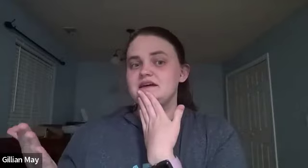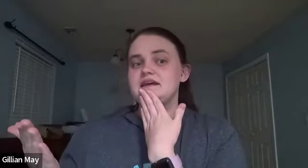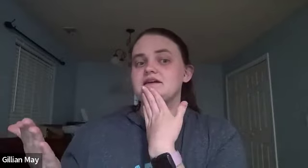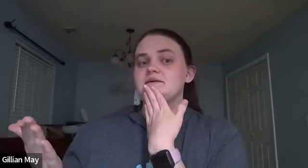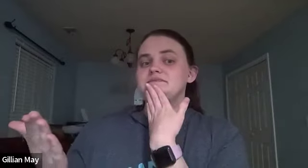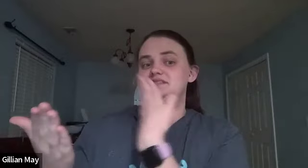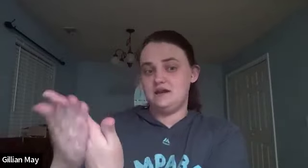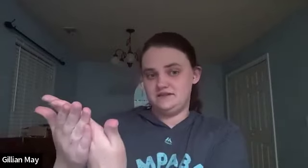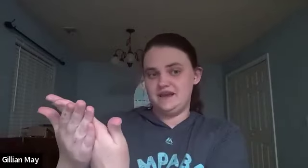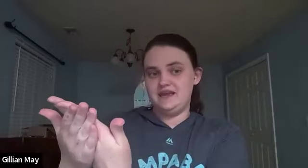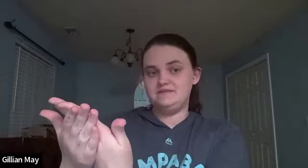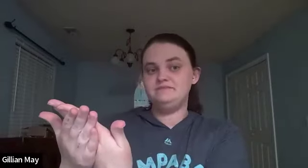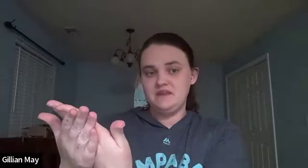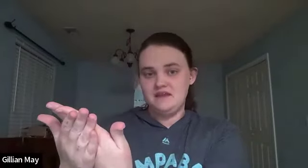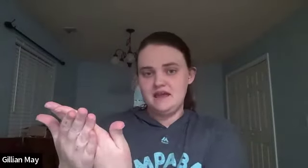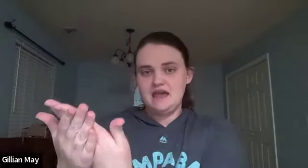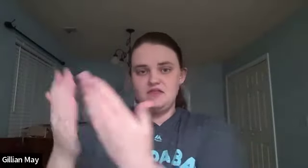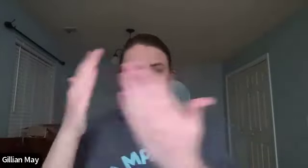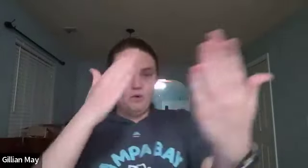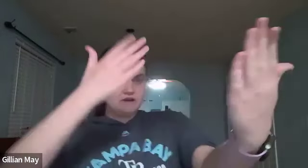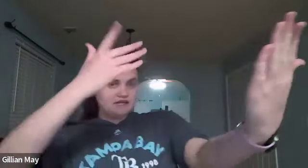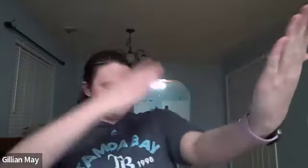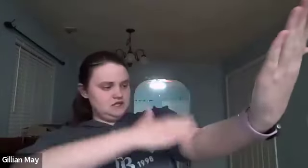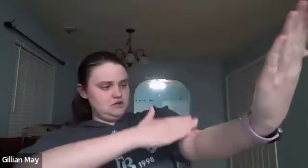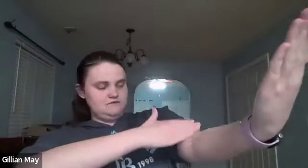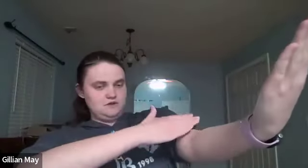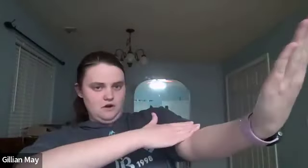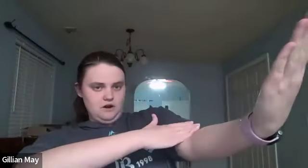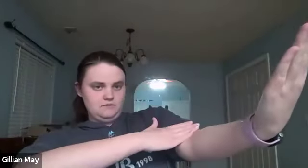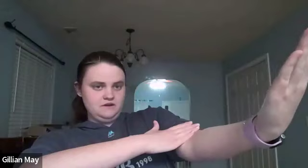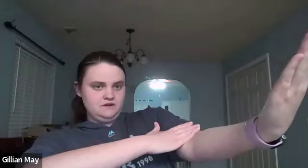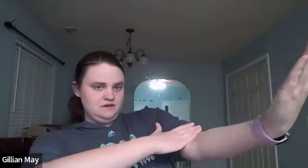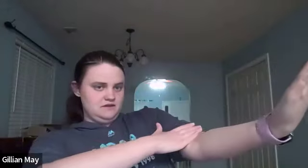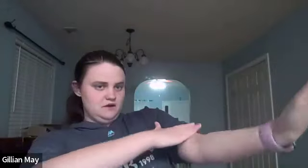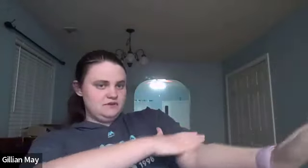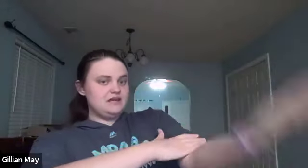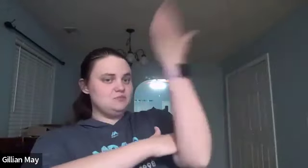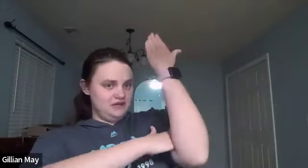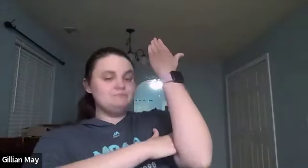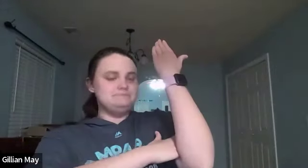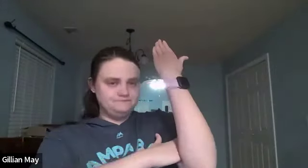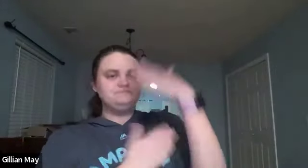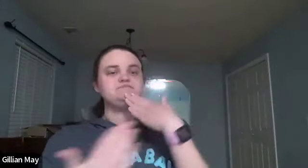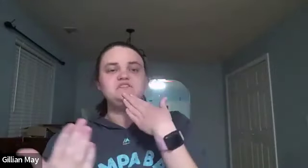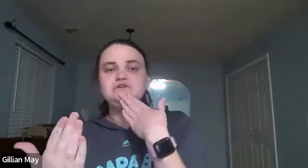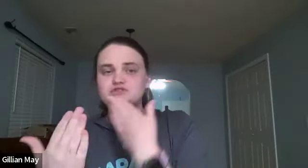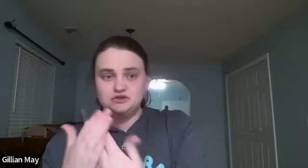and come down to my hand. And then morning is like you have your arm in the armpit and you bring it up. So